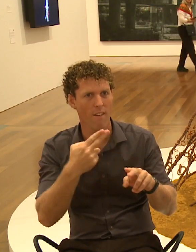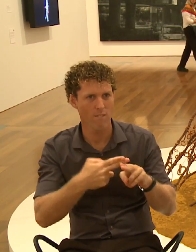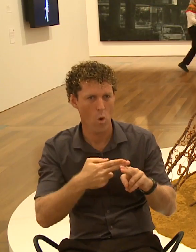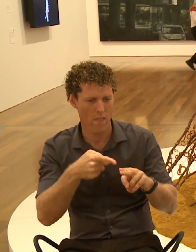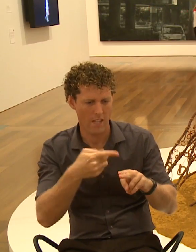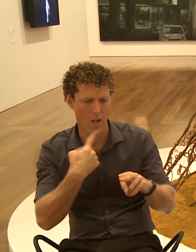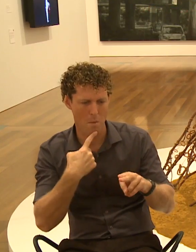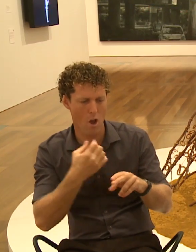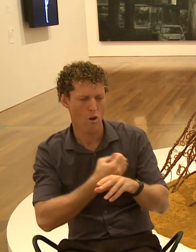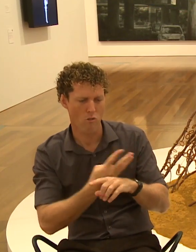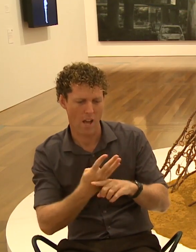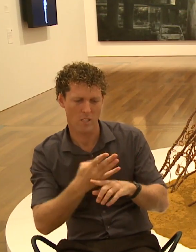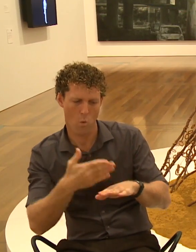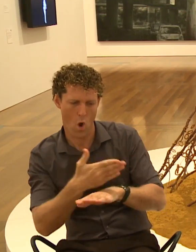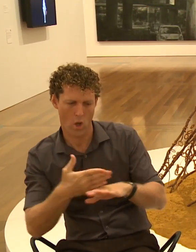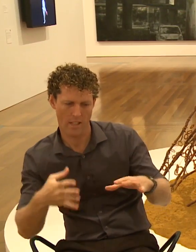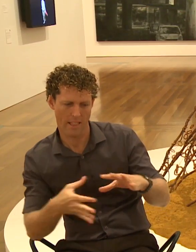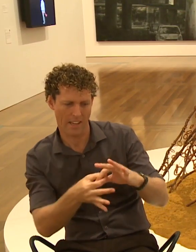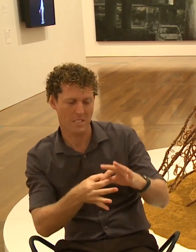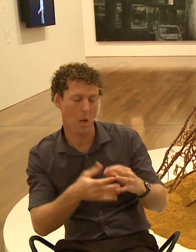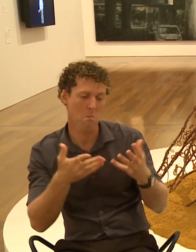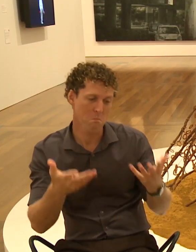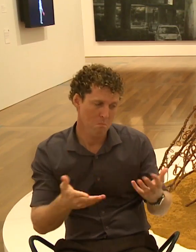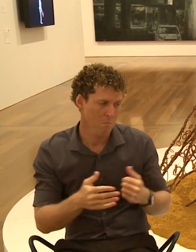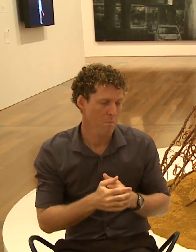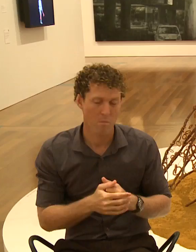grass to do that with. So yeah.